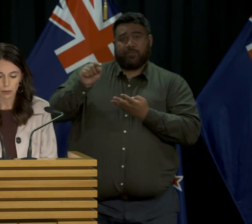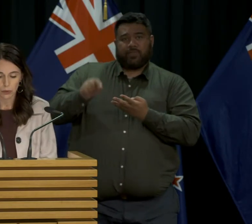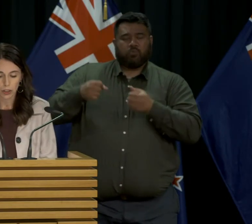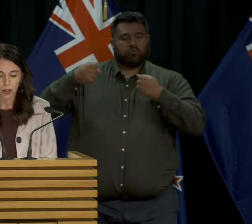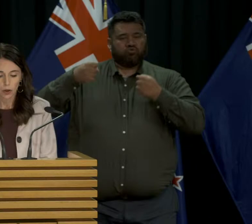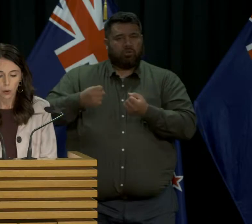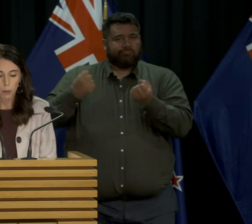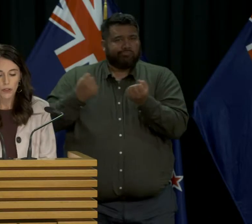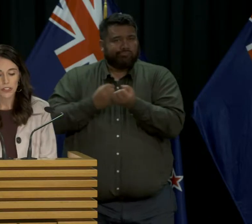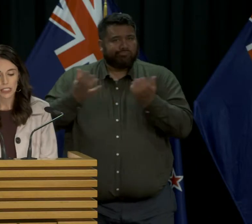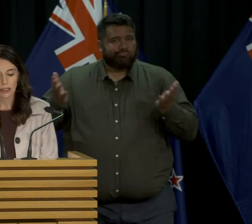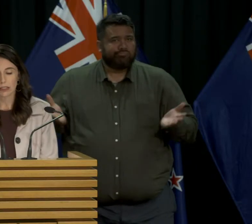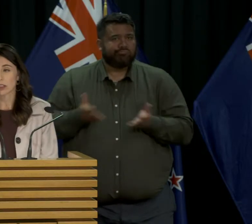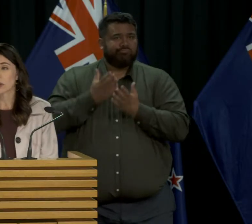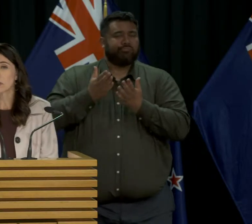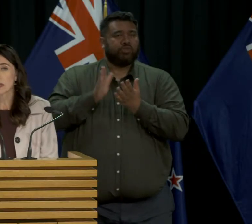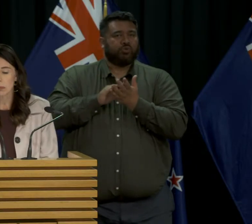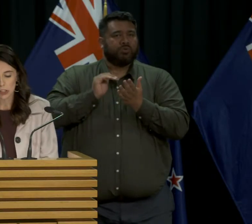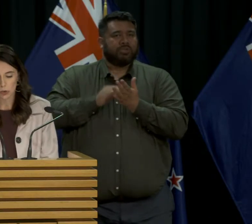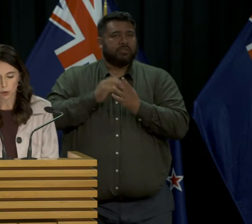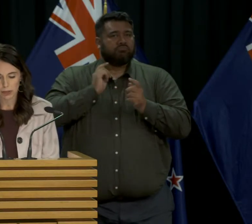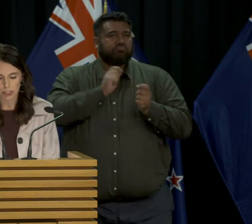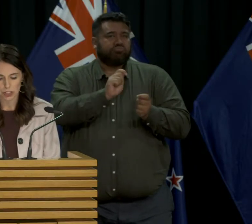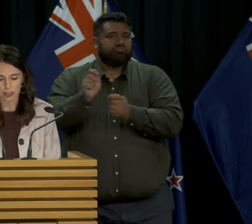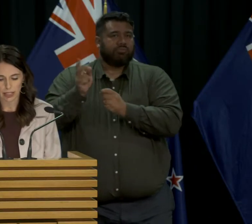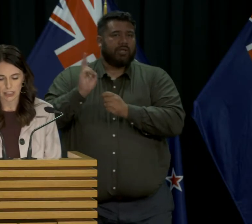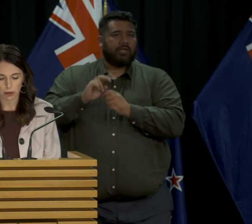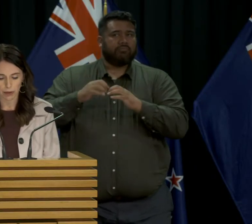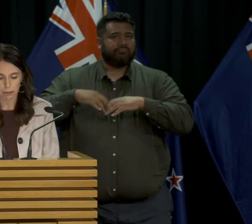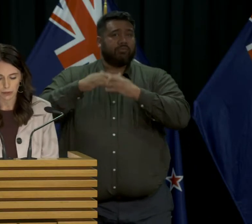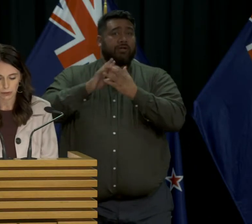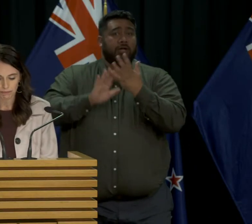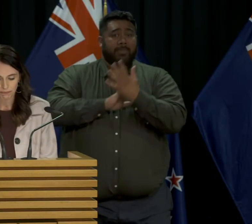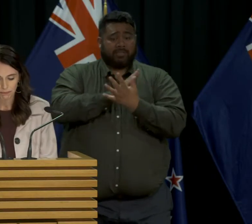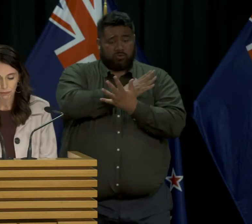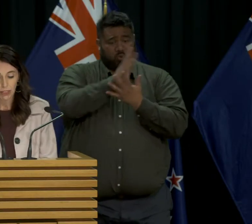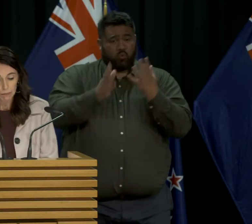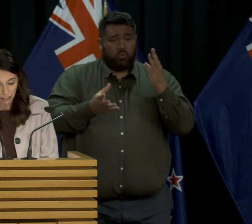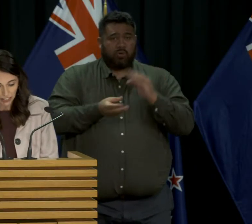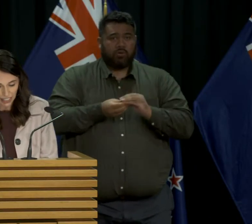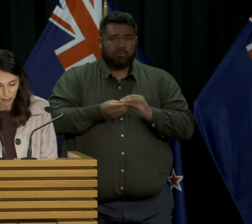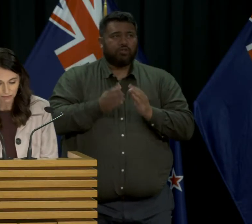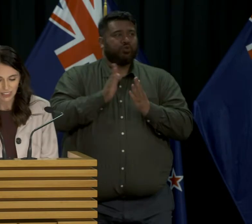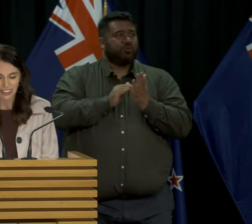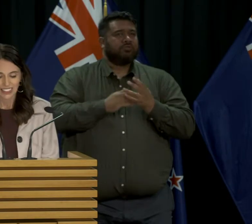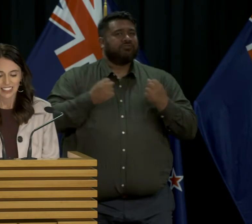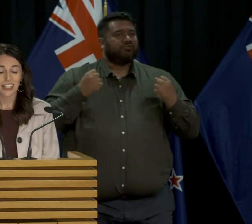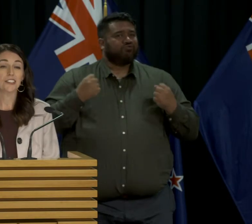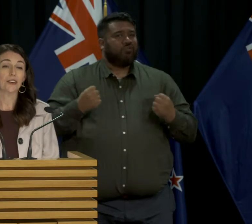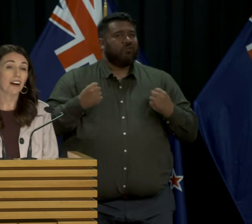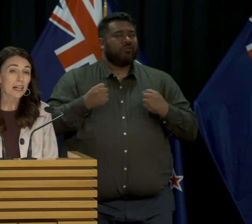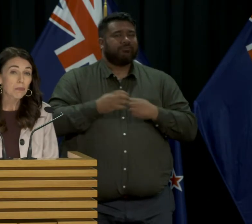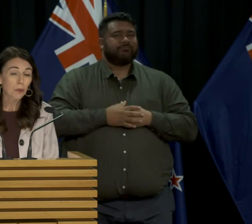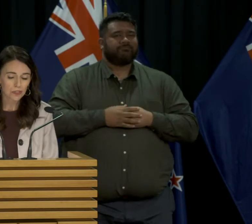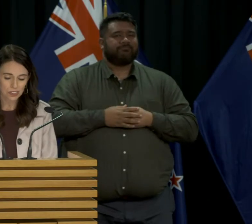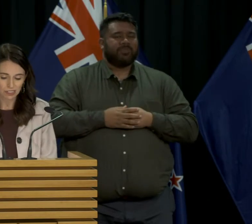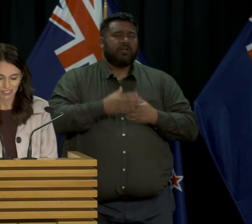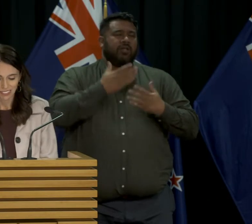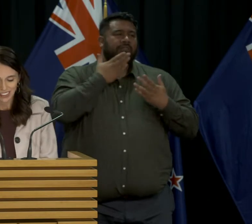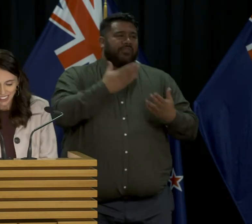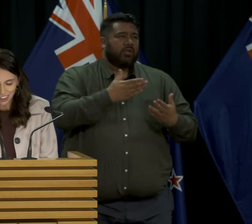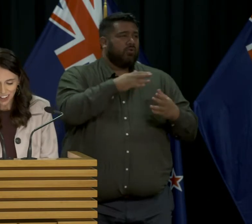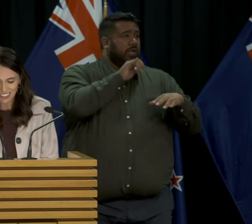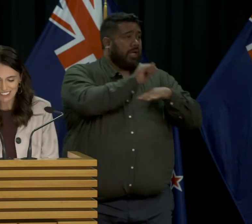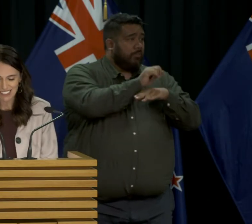COVID rebuild, all put New Zealand in an incredibly strong position as we rebuild. But for now, thank you to our